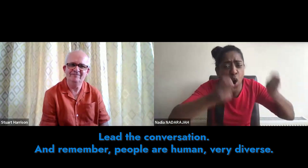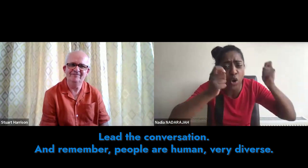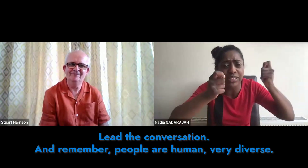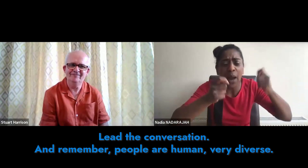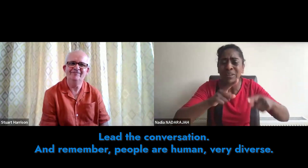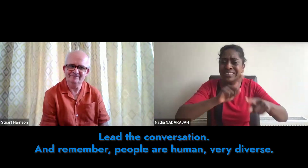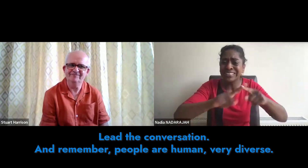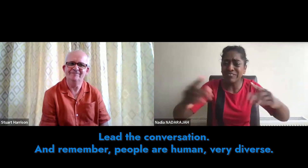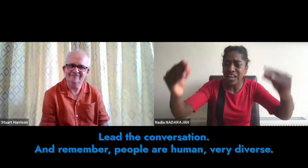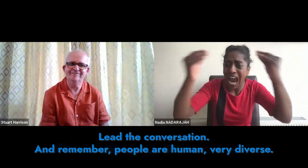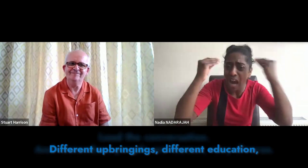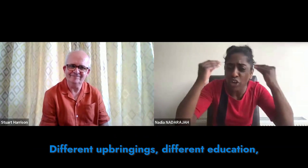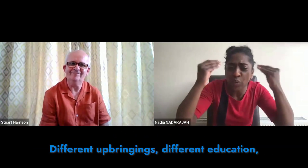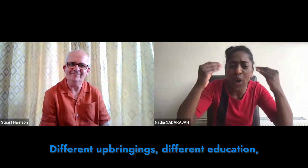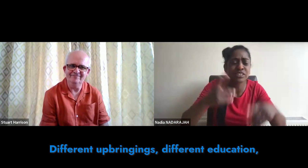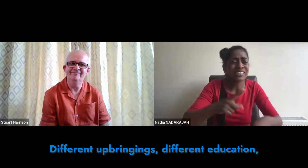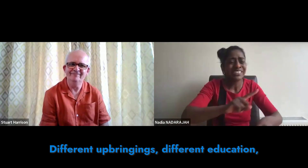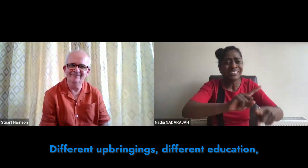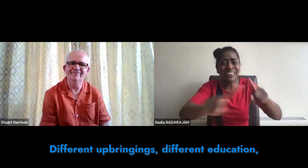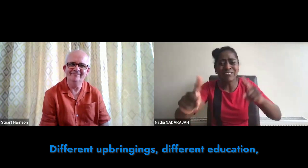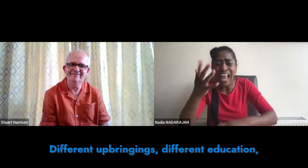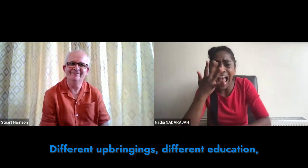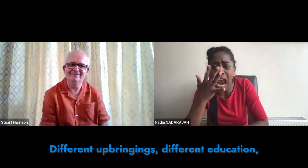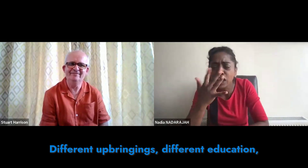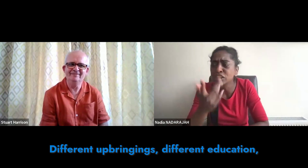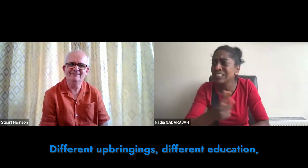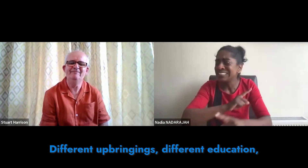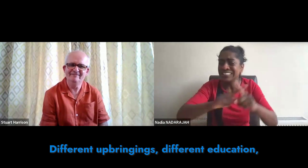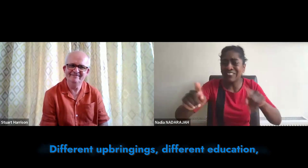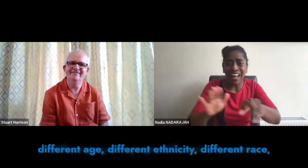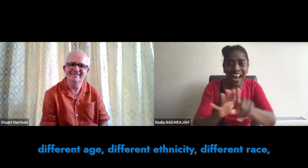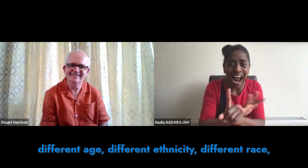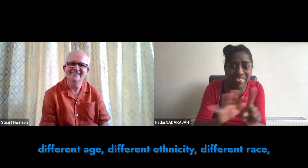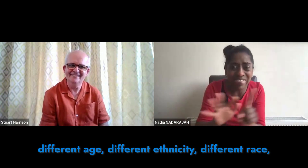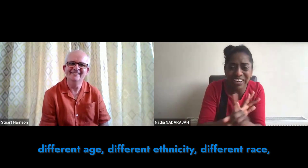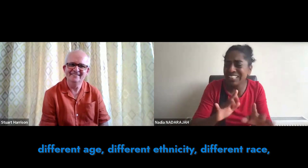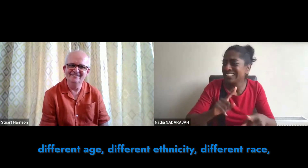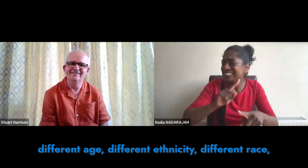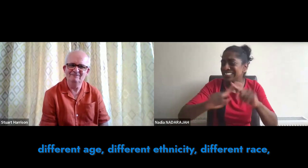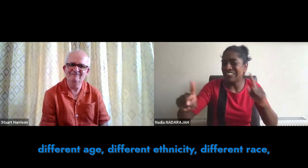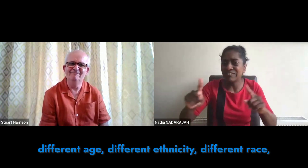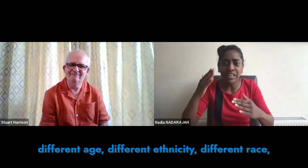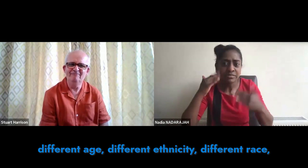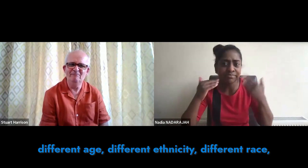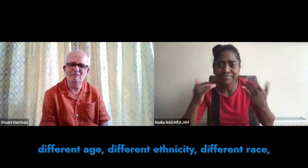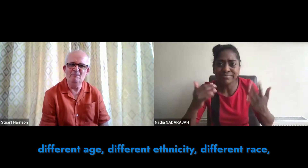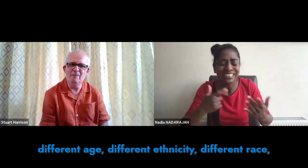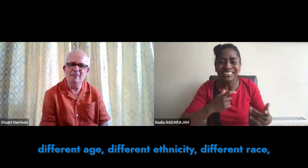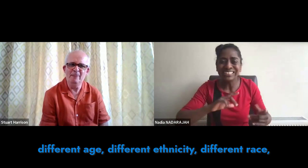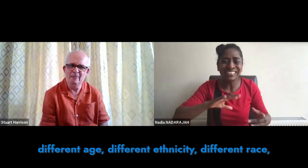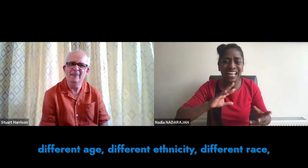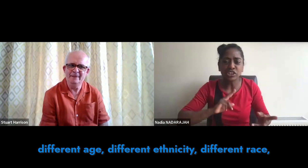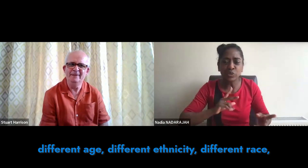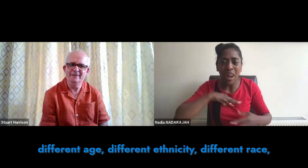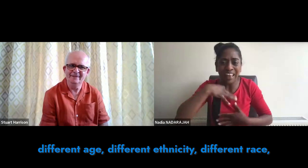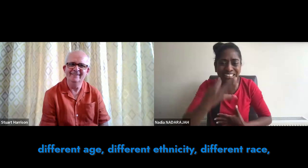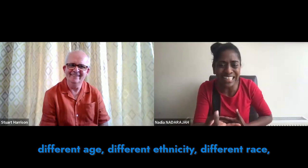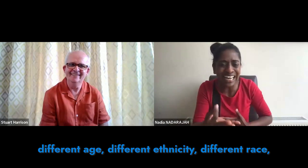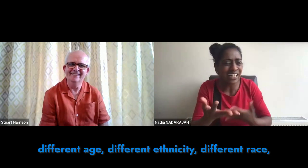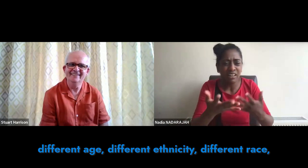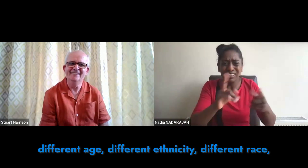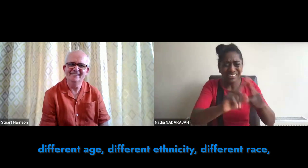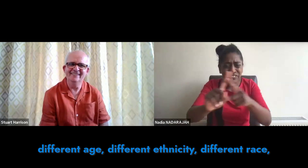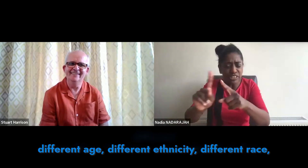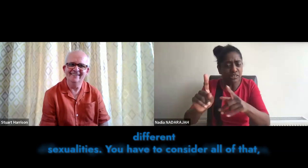human, very diverse, different upbringings, different education, different age, different ethnicity,